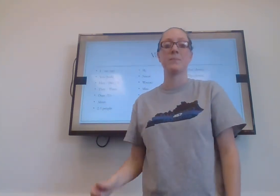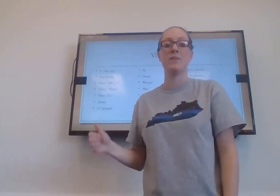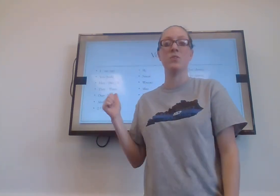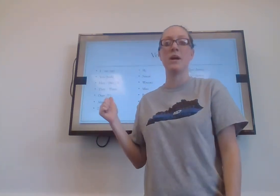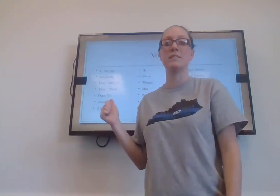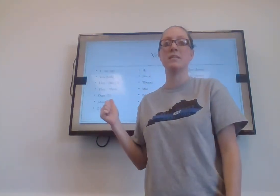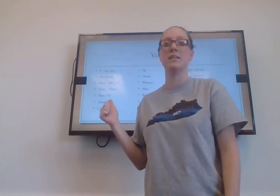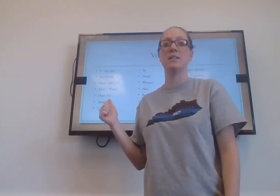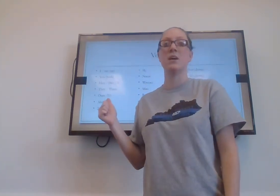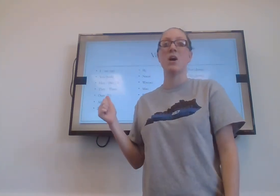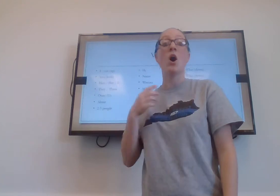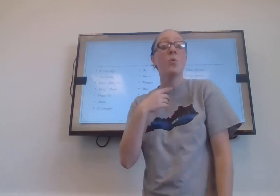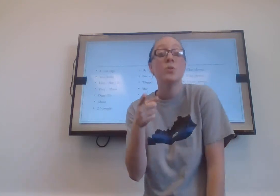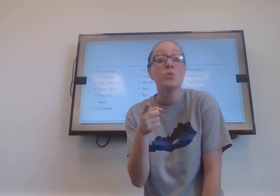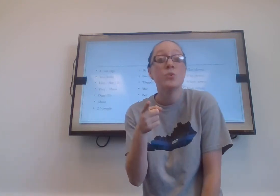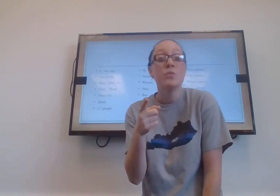If you're asking, oh, you're doing,